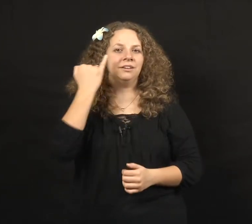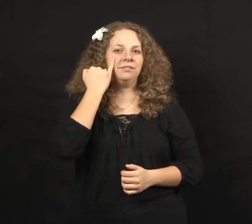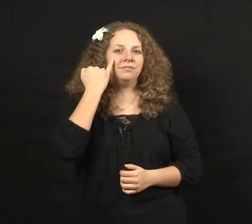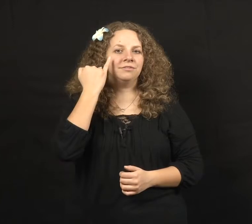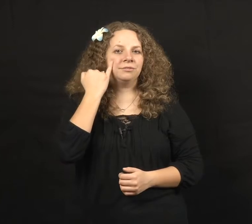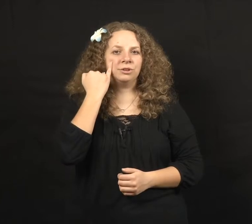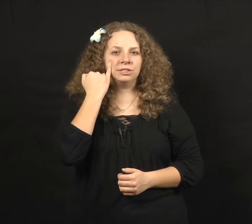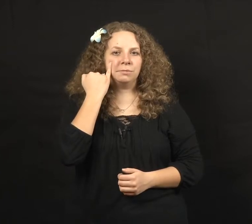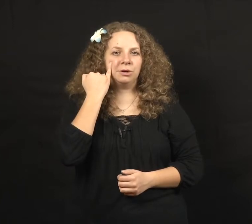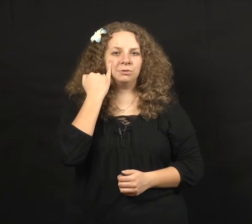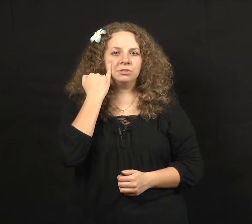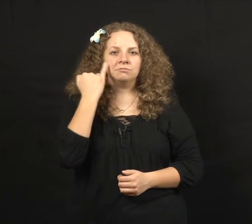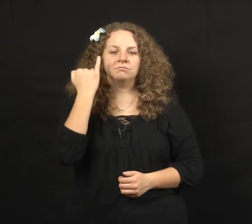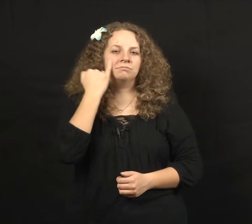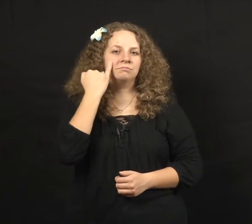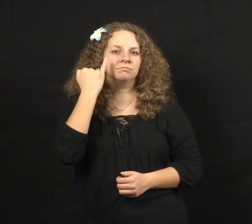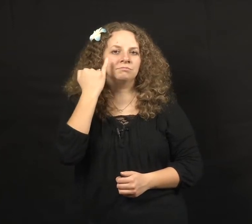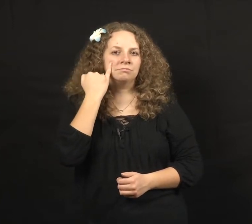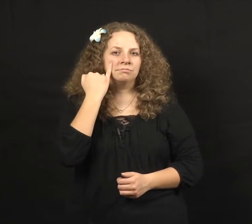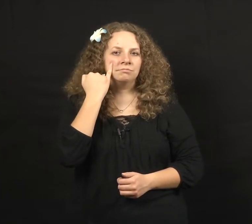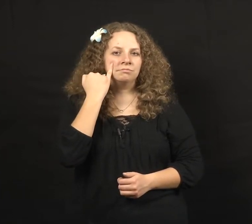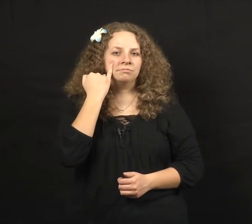If or suppose.